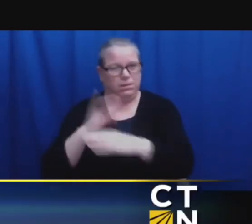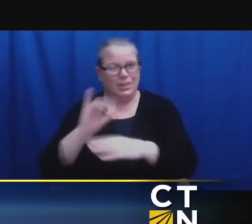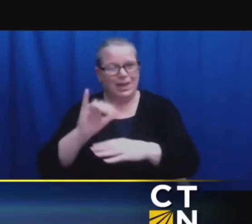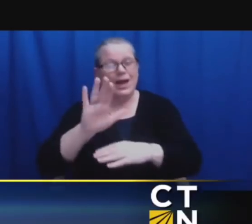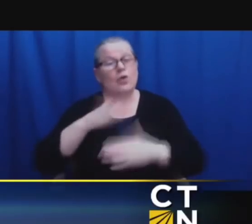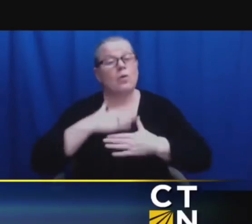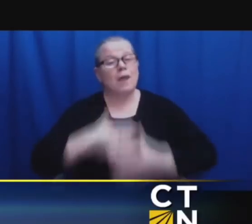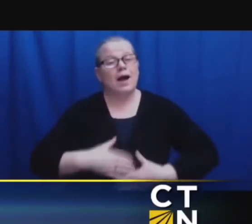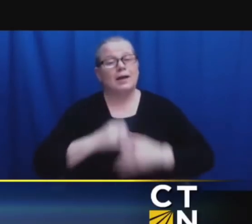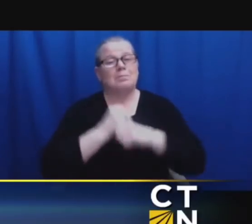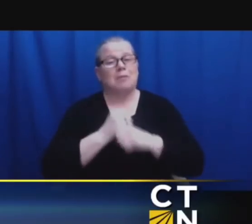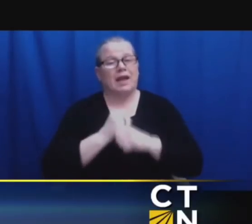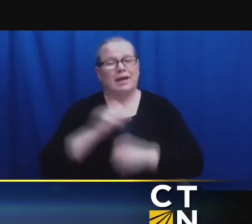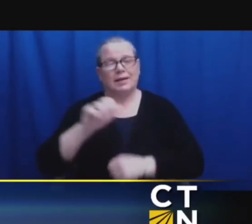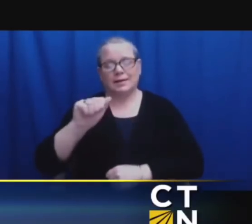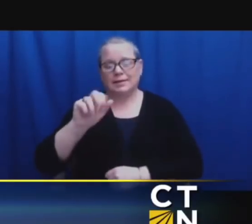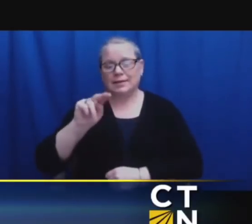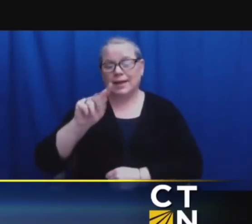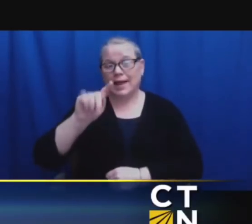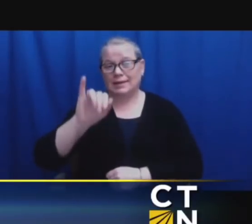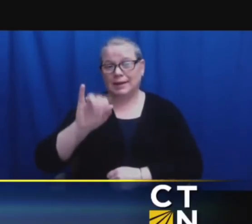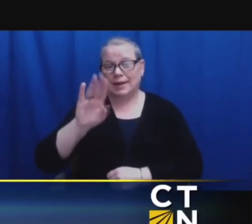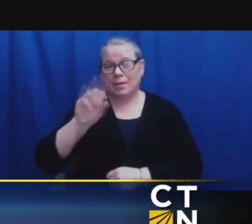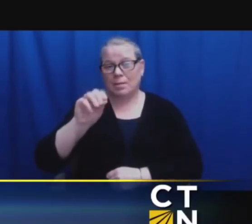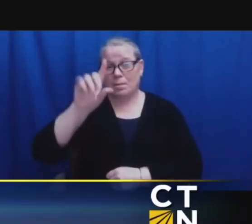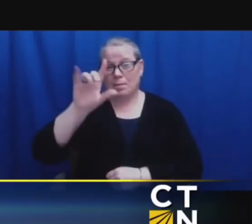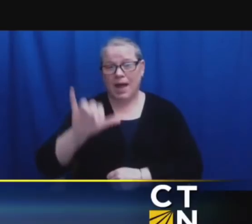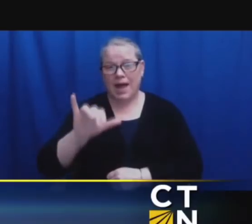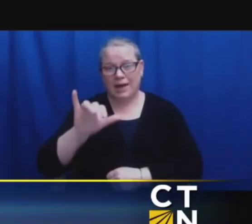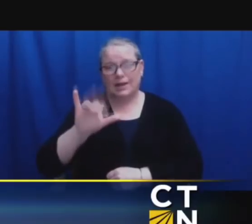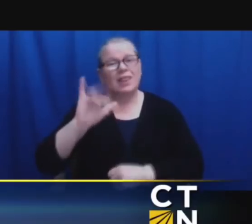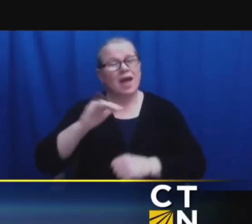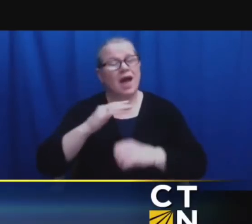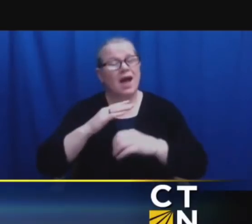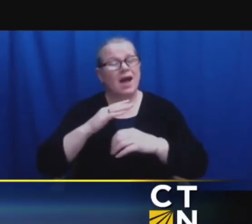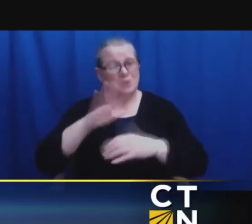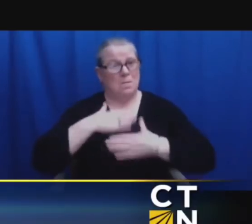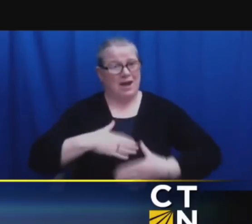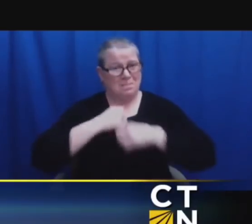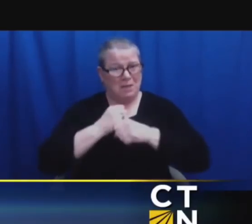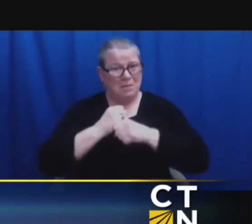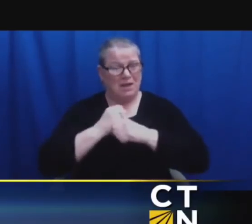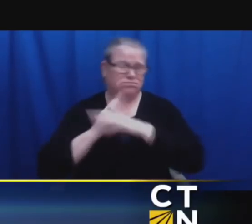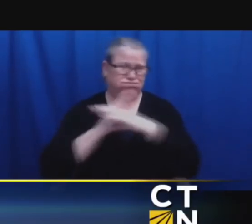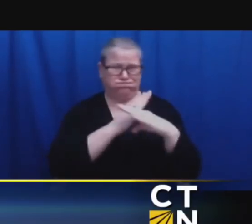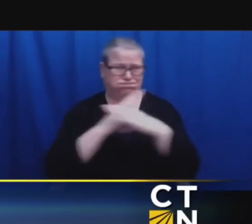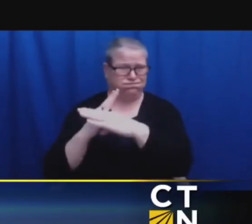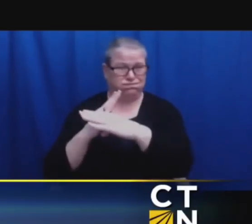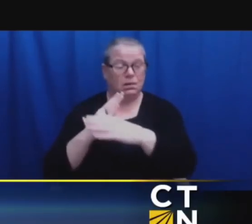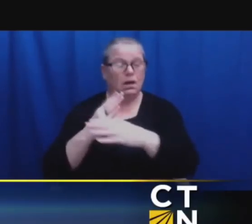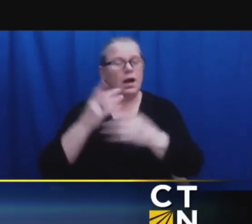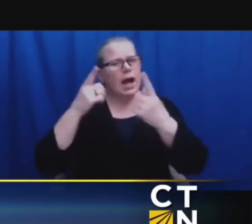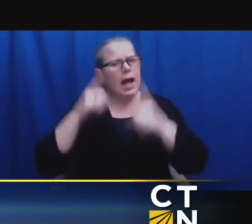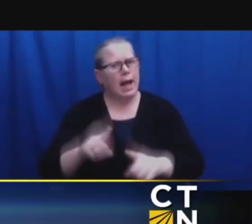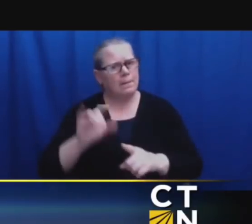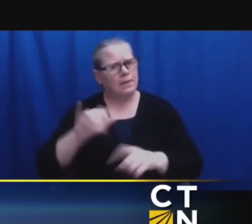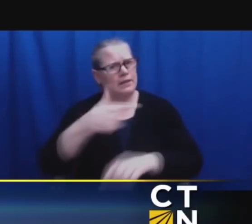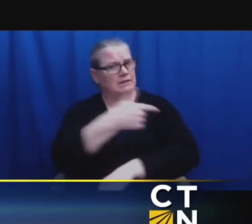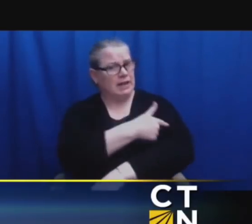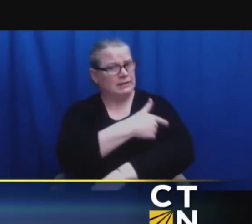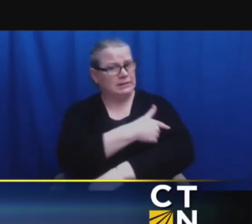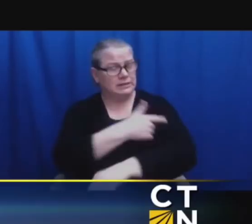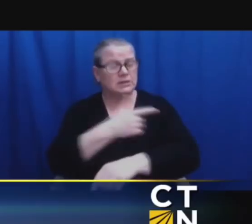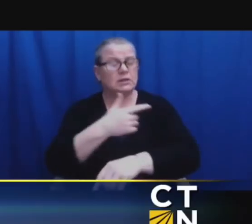you. When we measure those levels of antibodies, they seem to be much higher with this vaccine